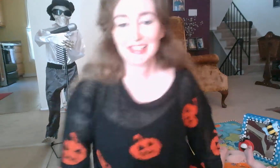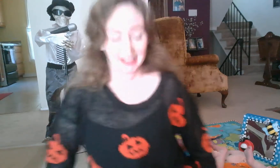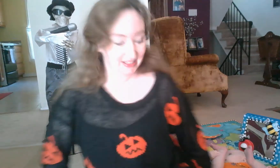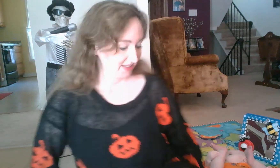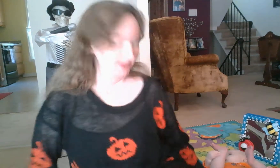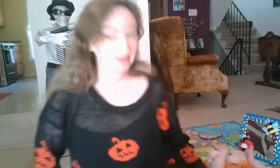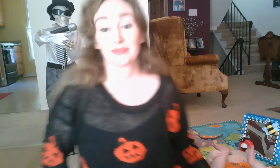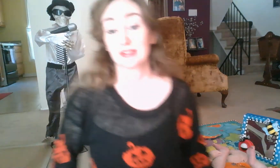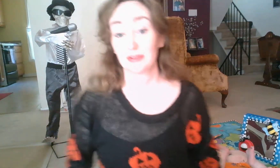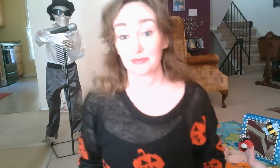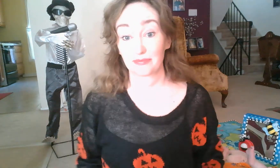Okay, so